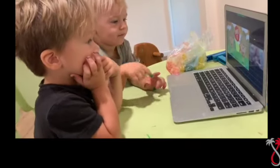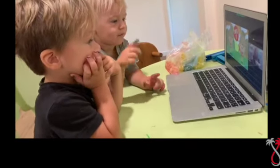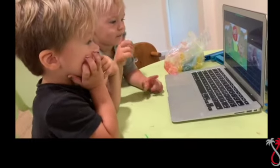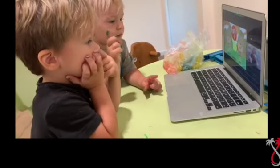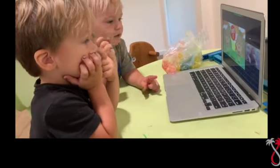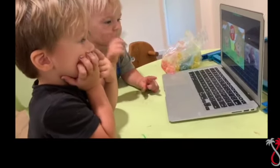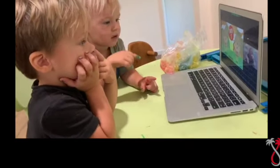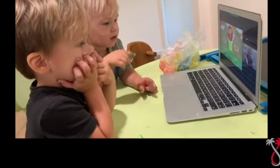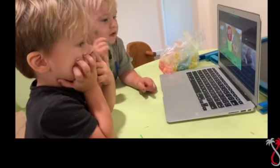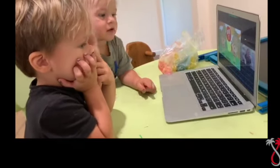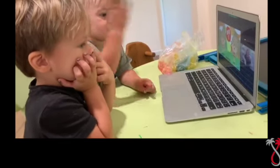I can't go over it.